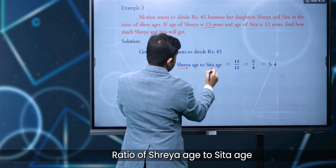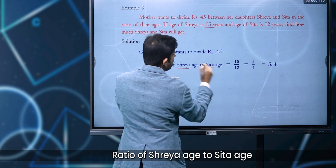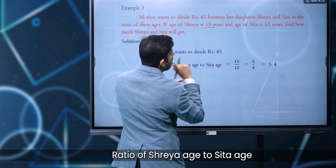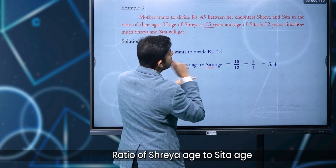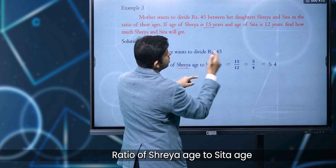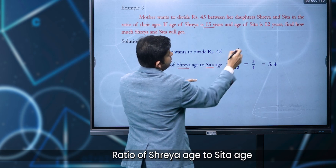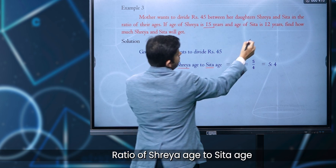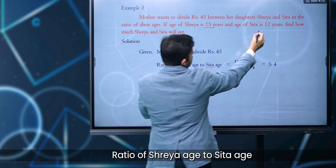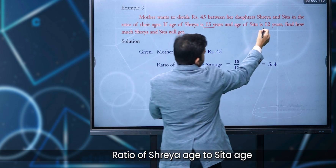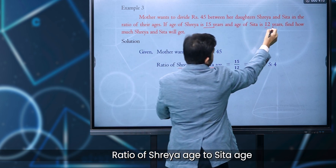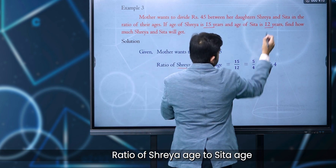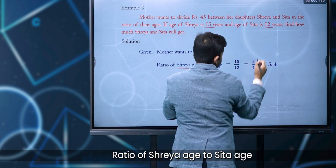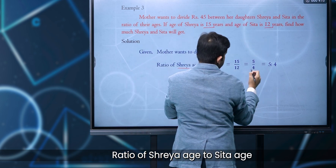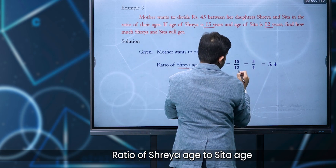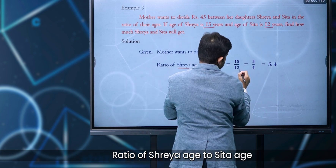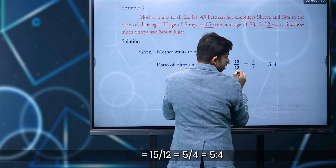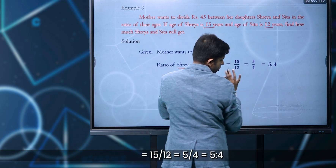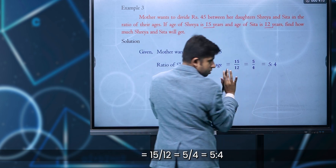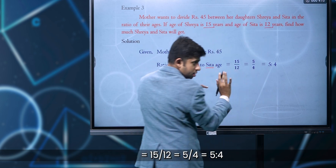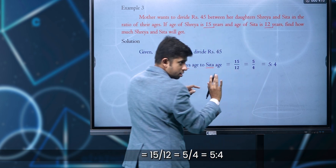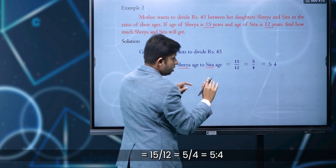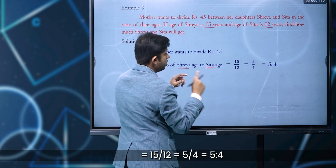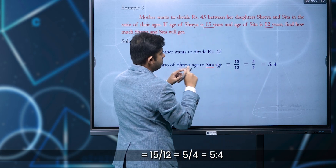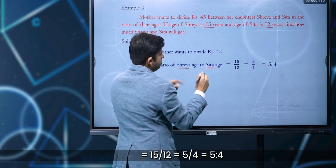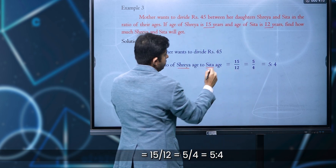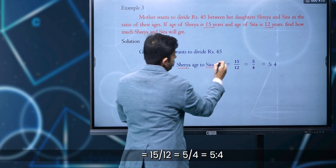Ratio of Shreya's age to Sita's age is equal to 15 by 12,